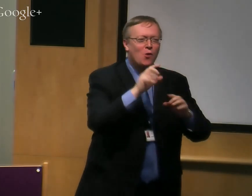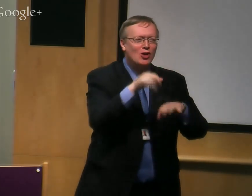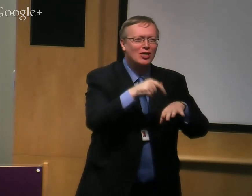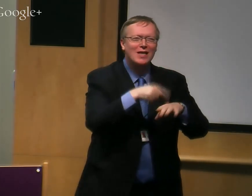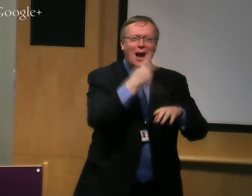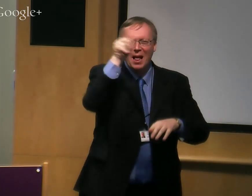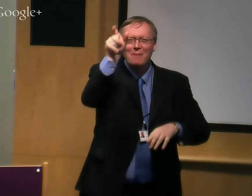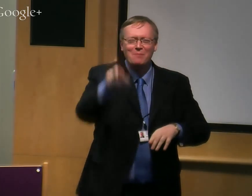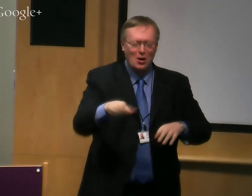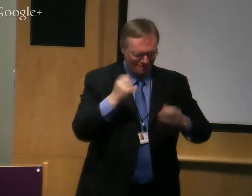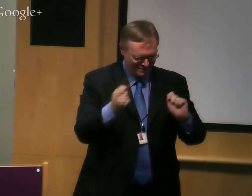asking new questions.